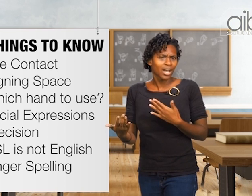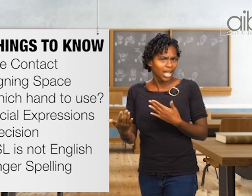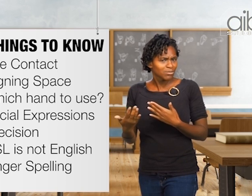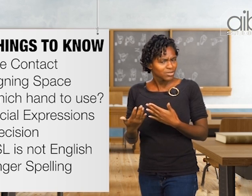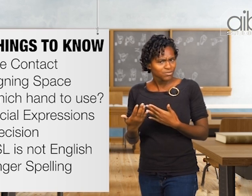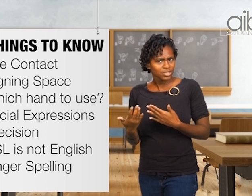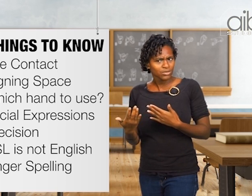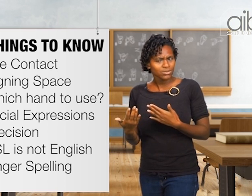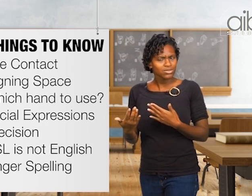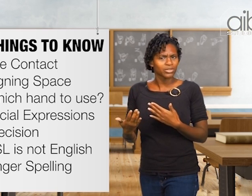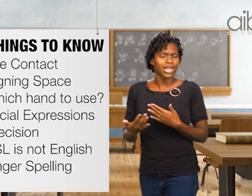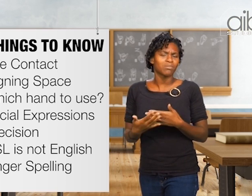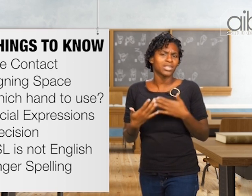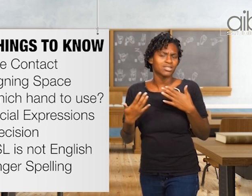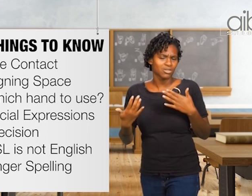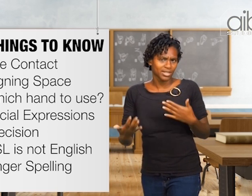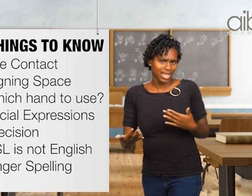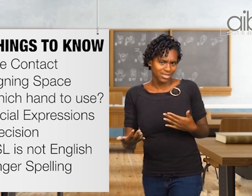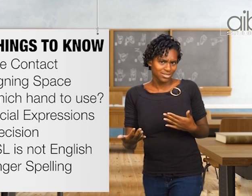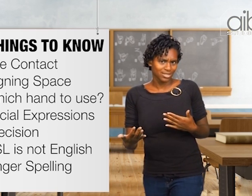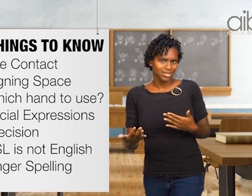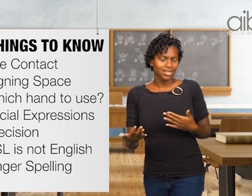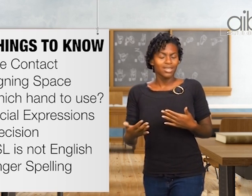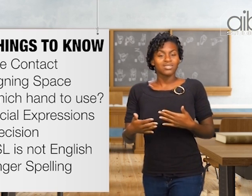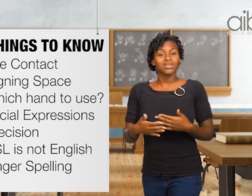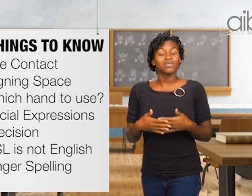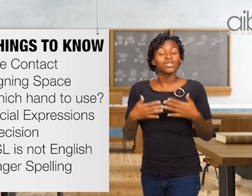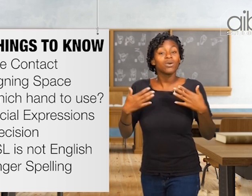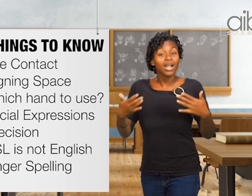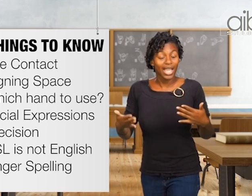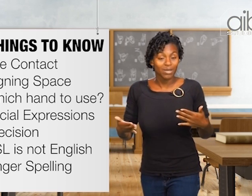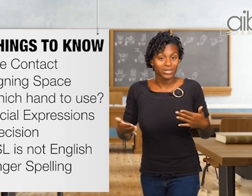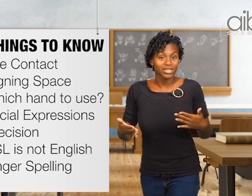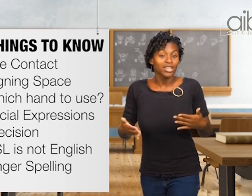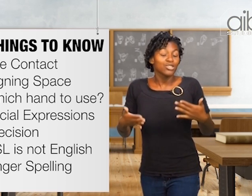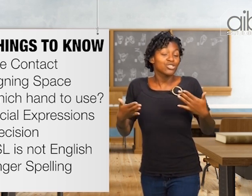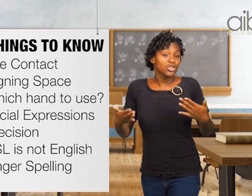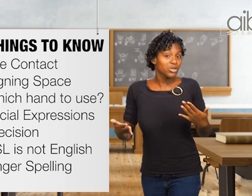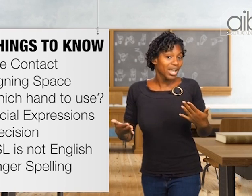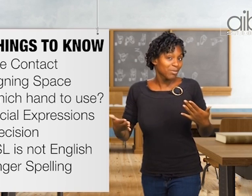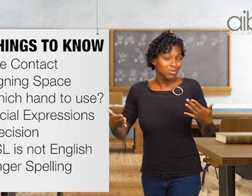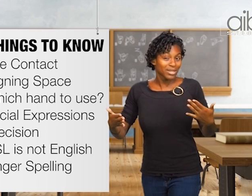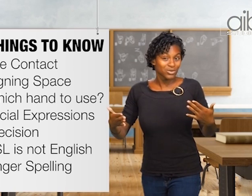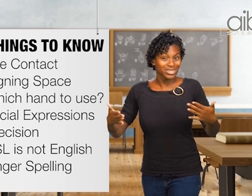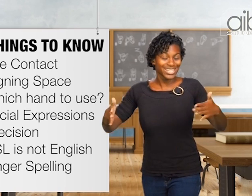I'm confused or that I'm being sarcastic. So if you are happy, you show you're happy by doing this.